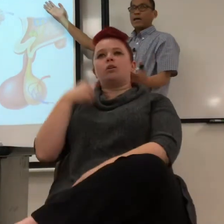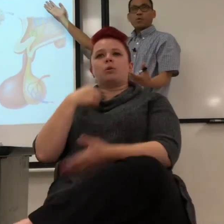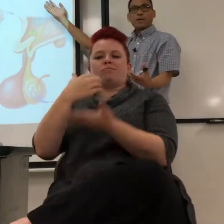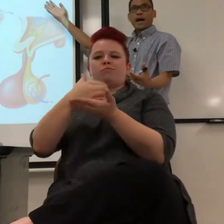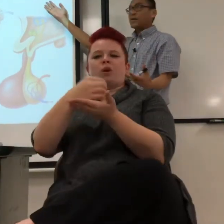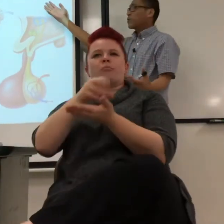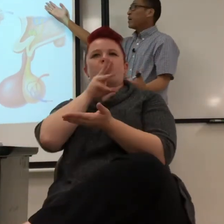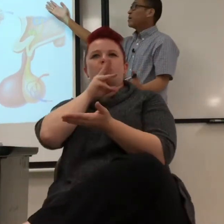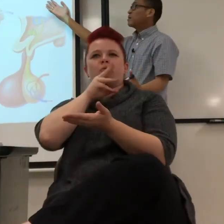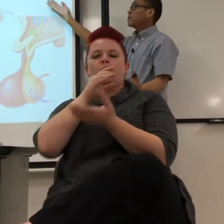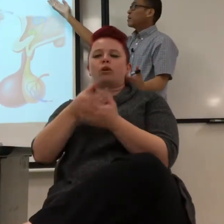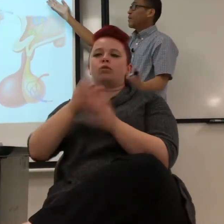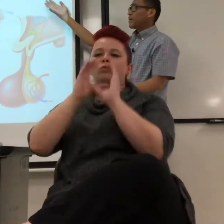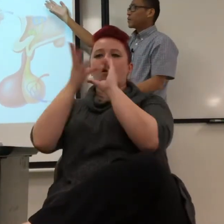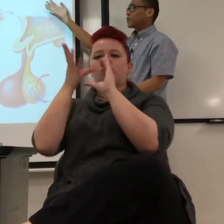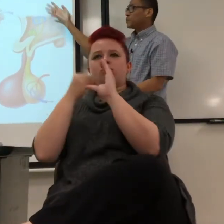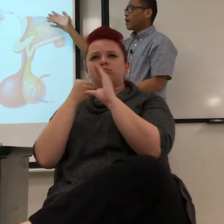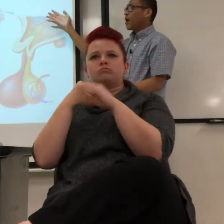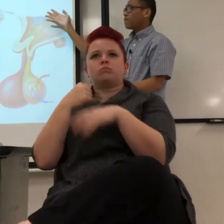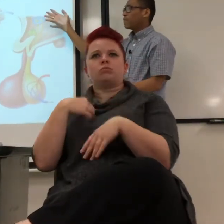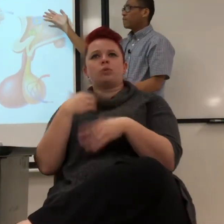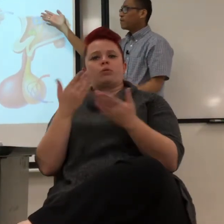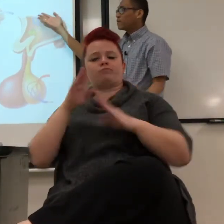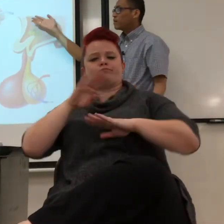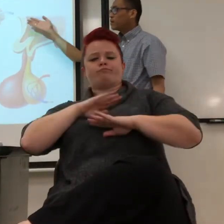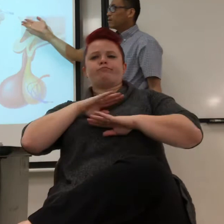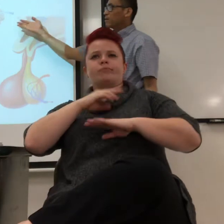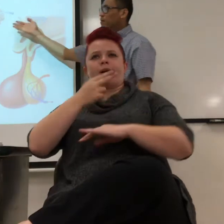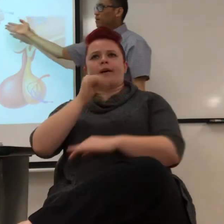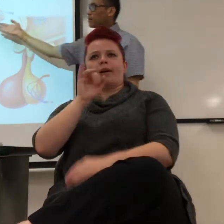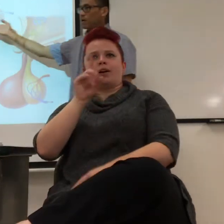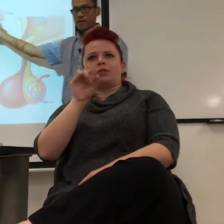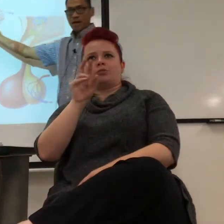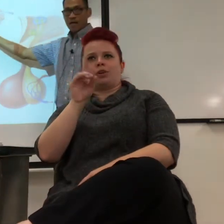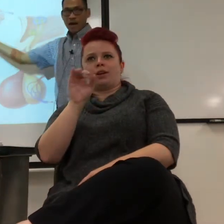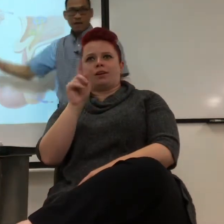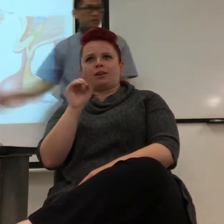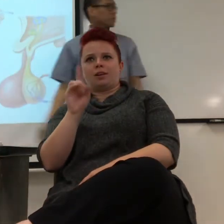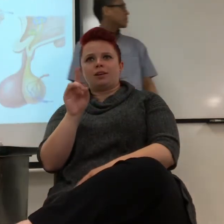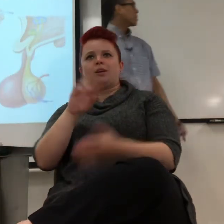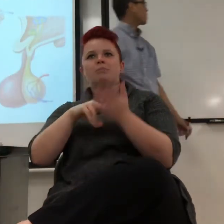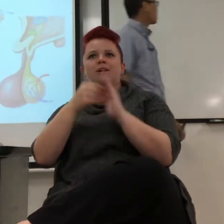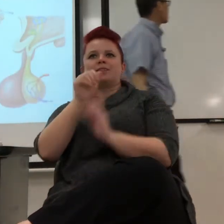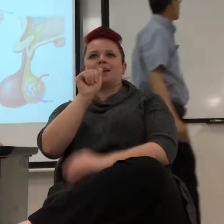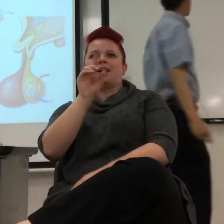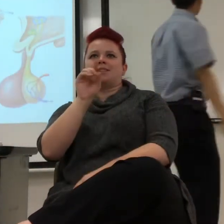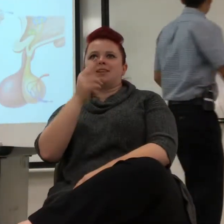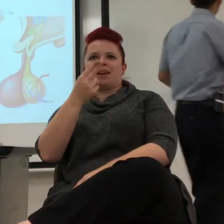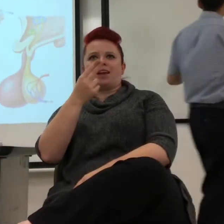water, adequately hydrated, that turns off the ADH.